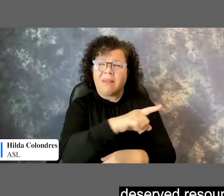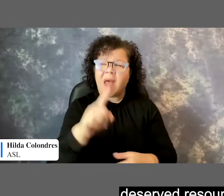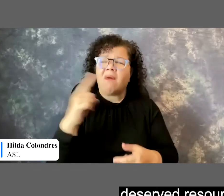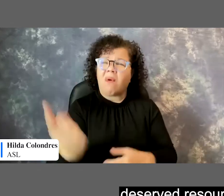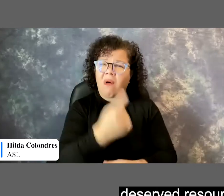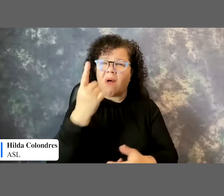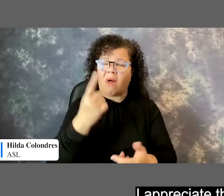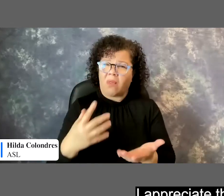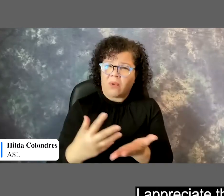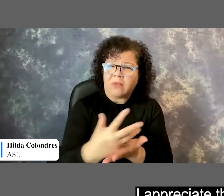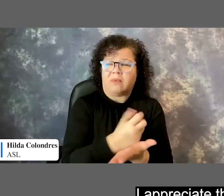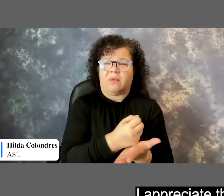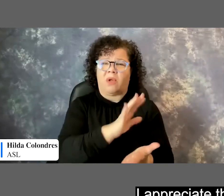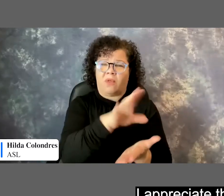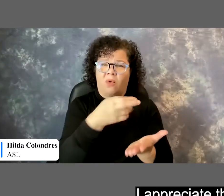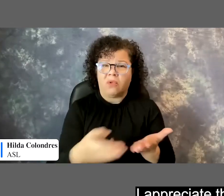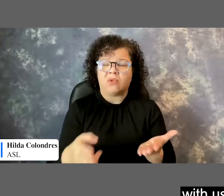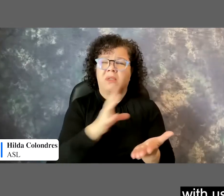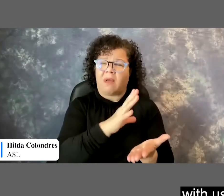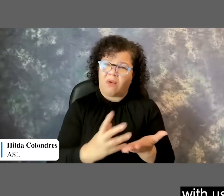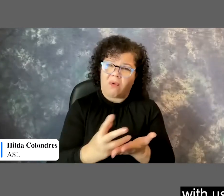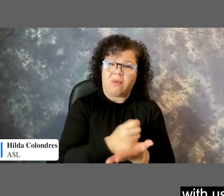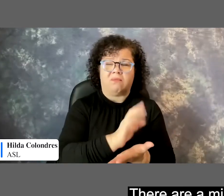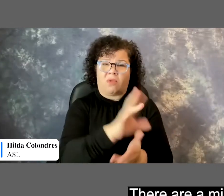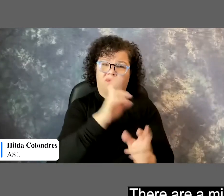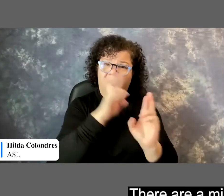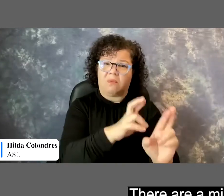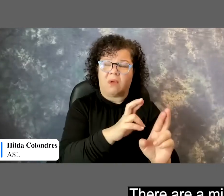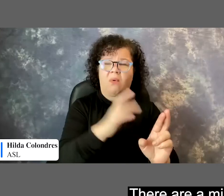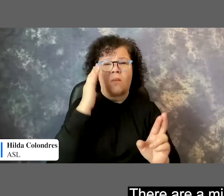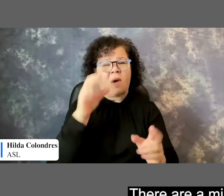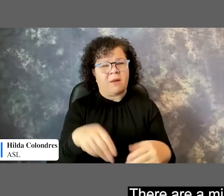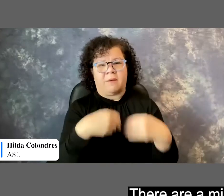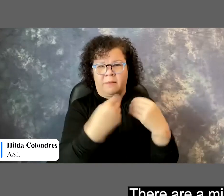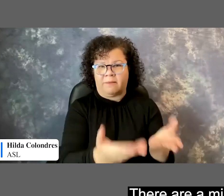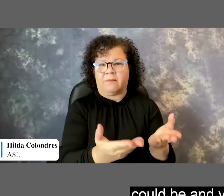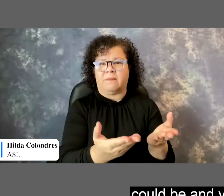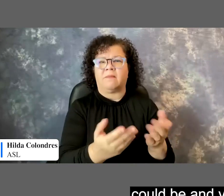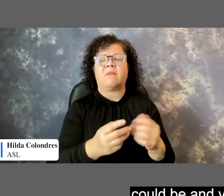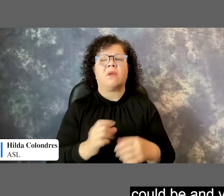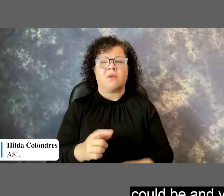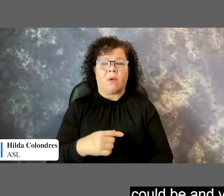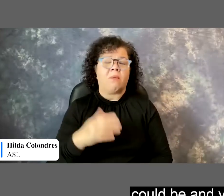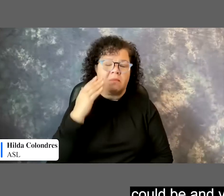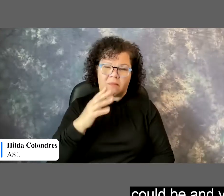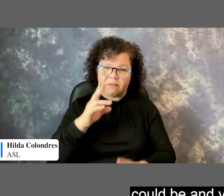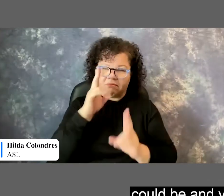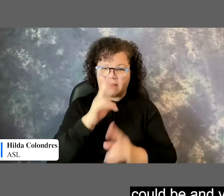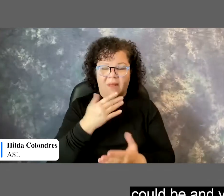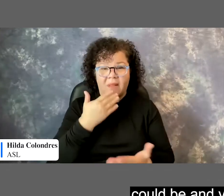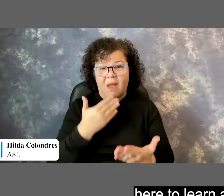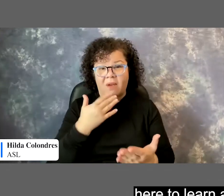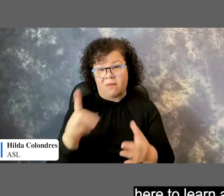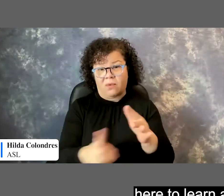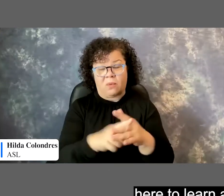and respect. I appreciate that you're here with us today. There are a million places you could be, and you chose to be